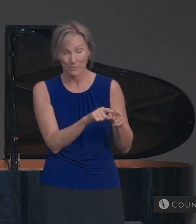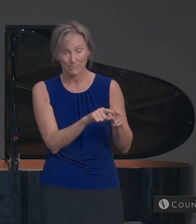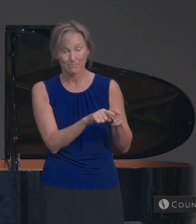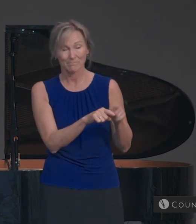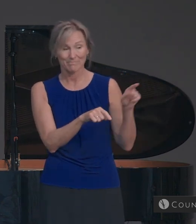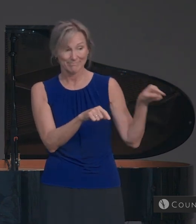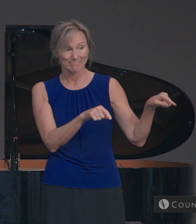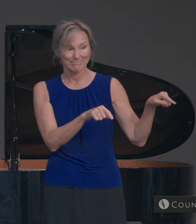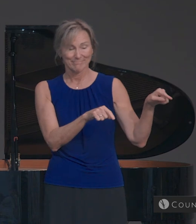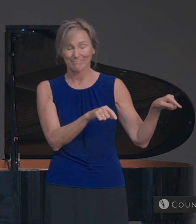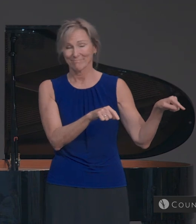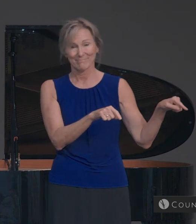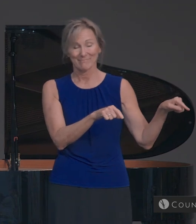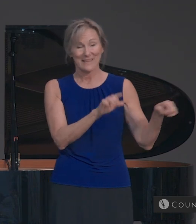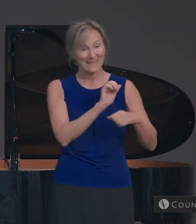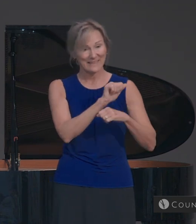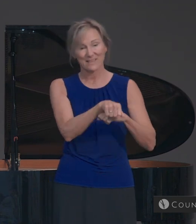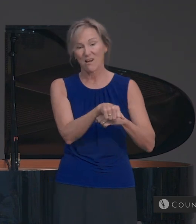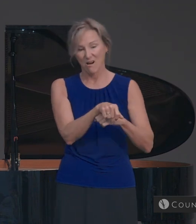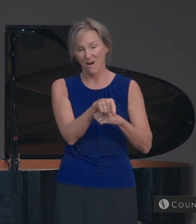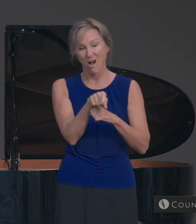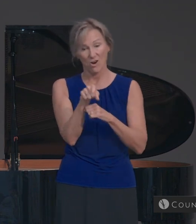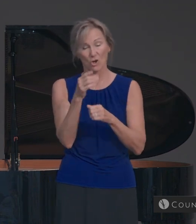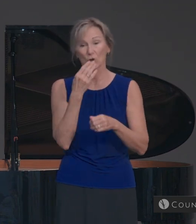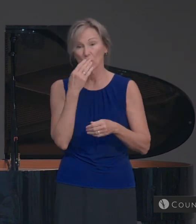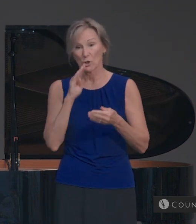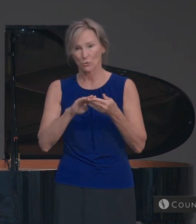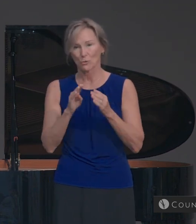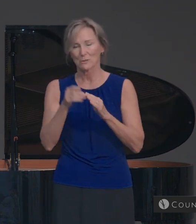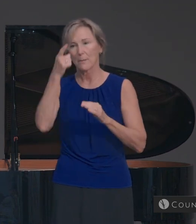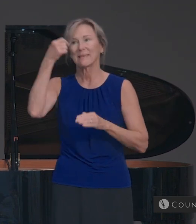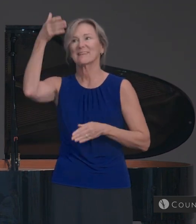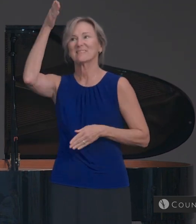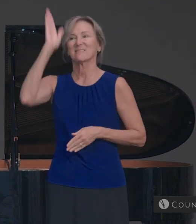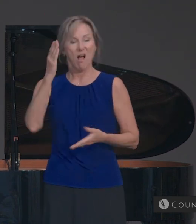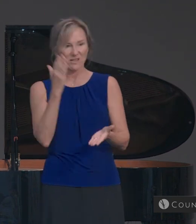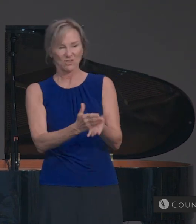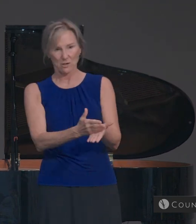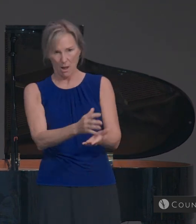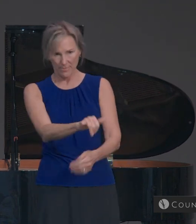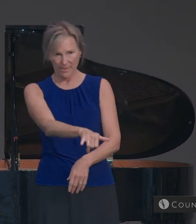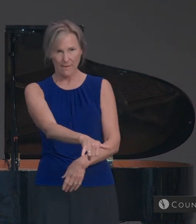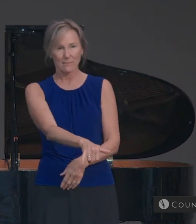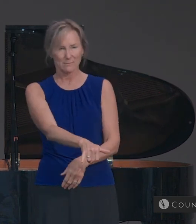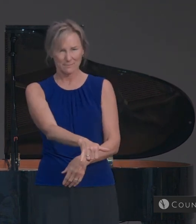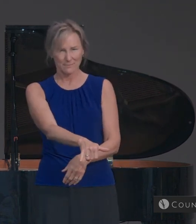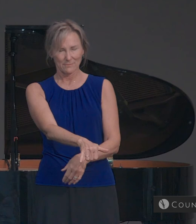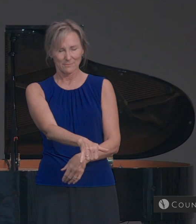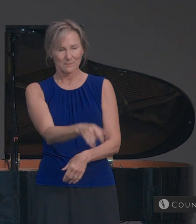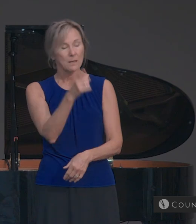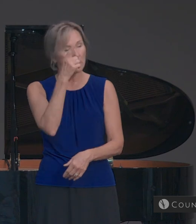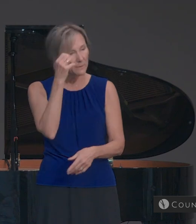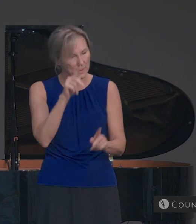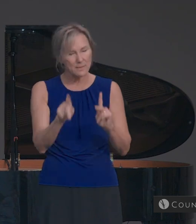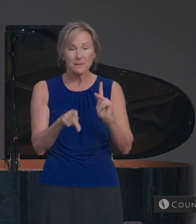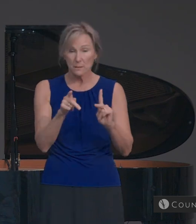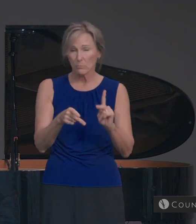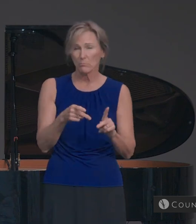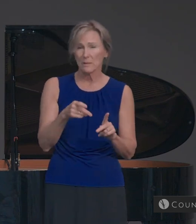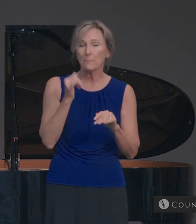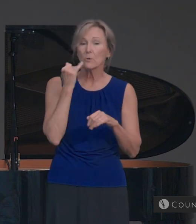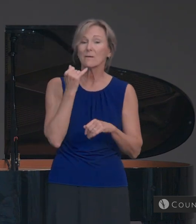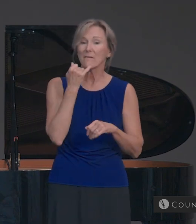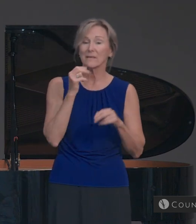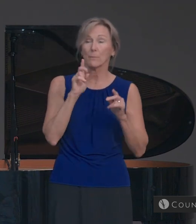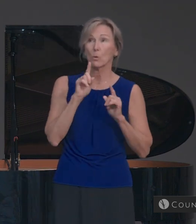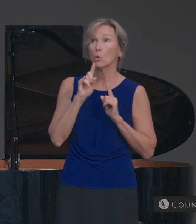Sennacherib didn't take Jerusalem because God stopped him. God stopped him. Because the people of Israel